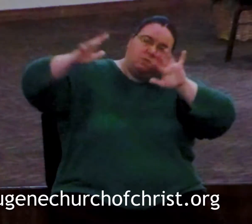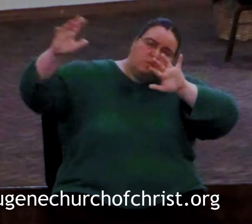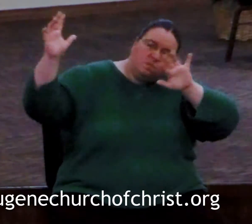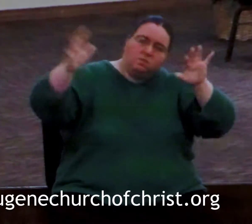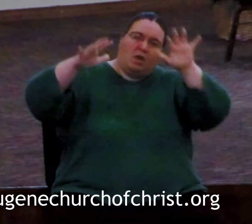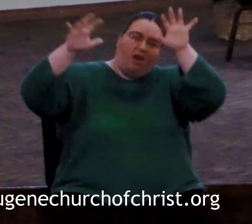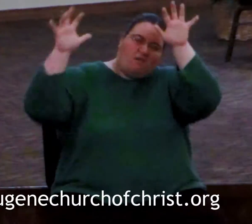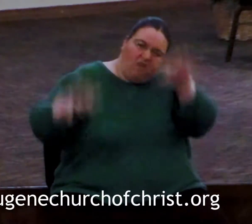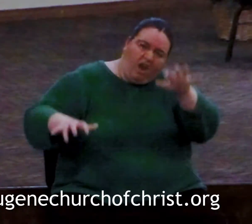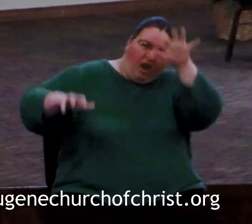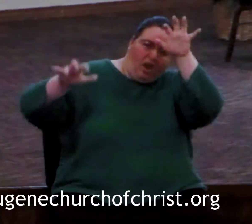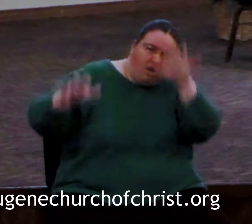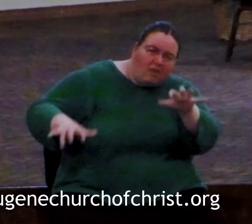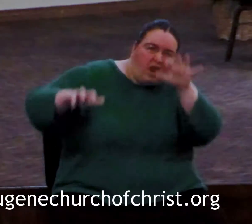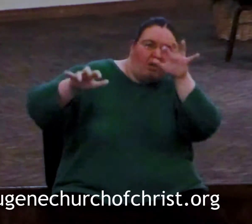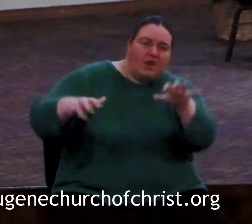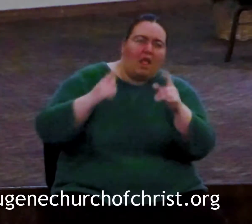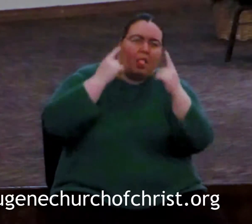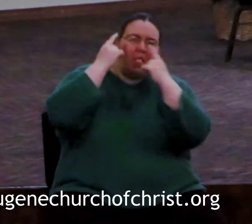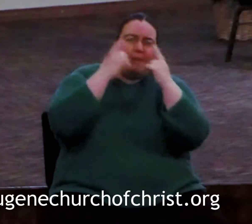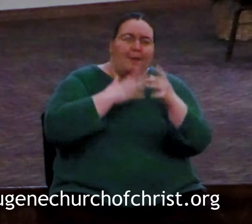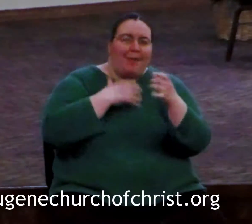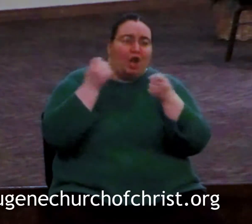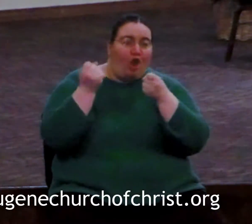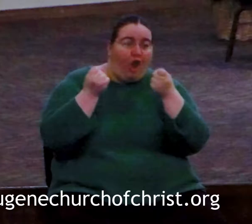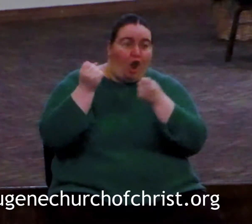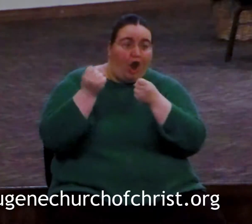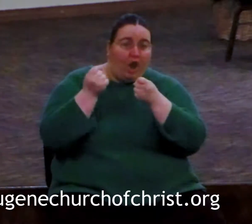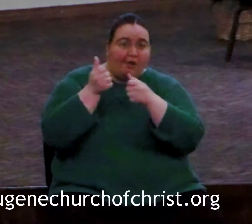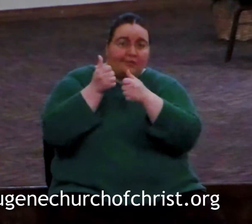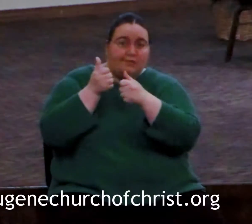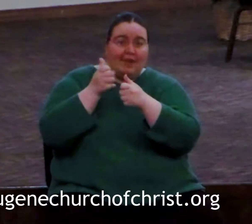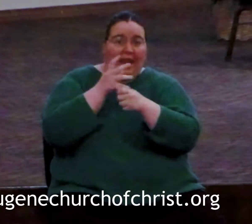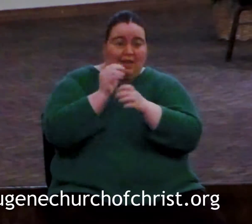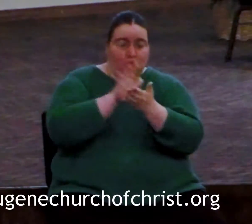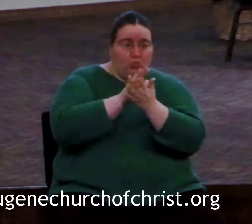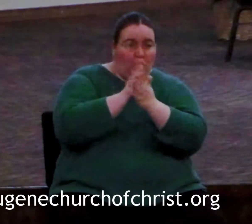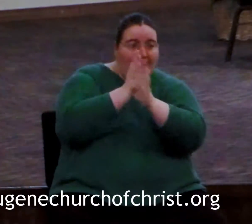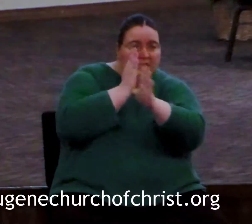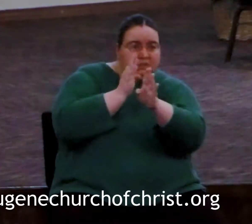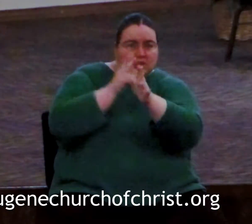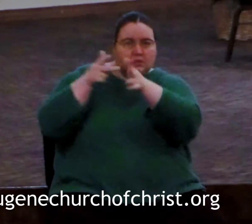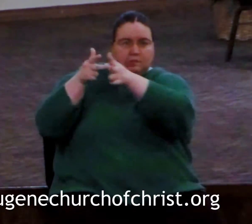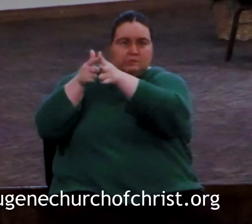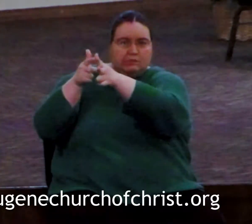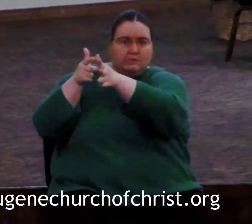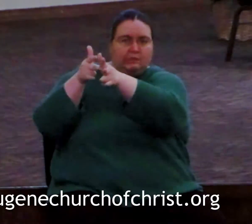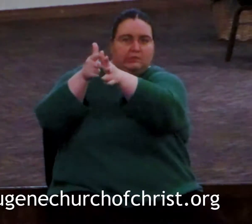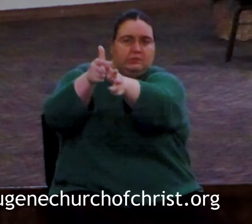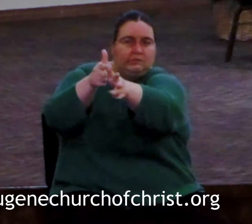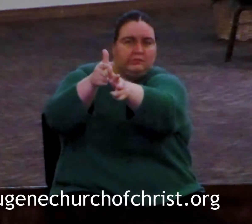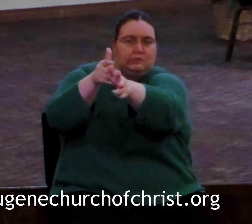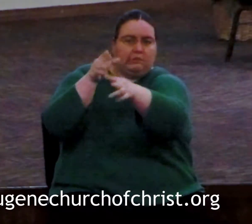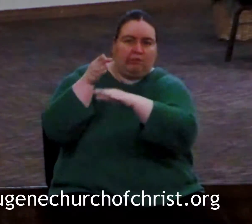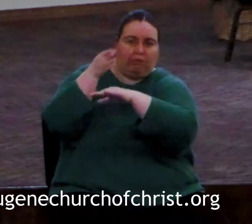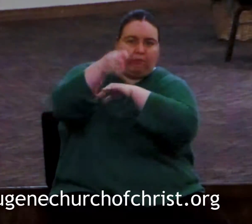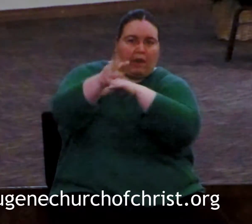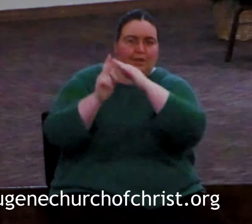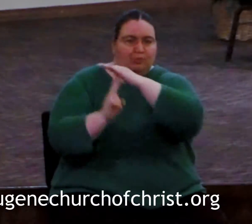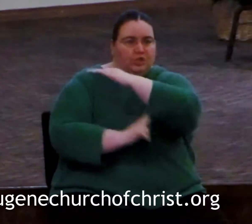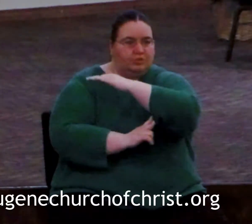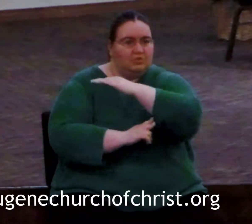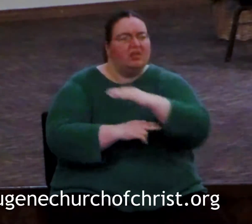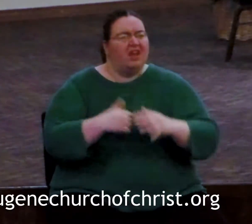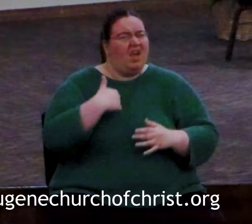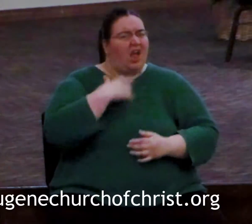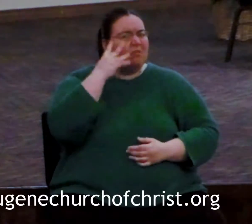raining, and I was thinking about my car, and I was also thinking about the school bus that's going to have to cross that. I have driven a bus